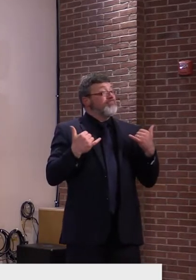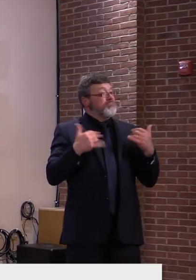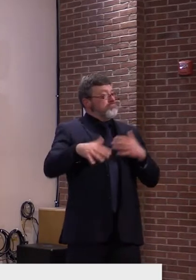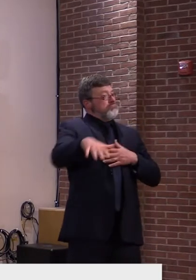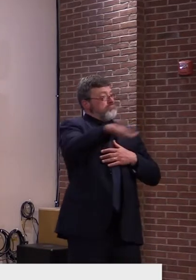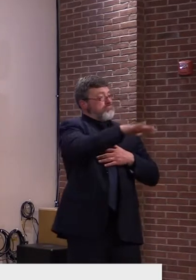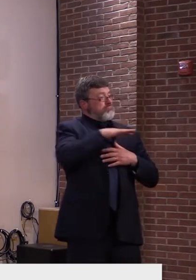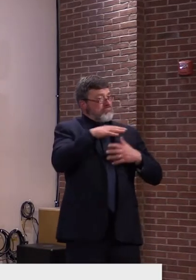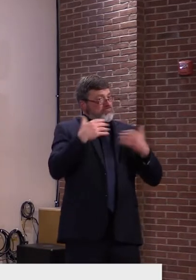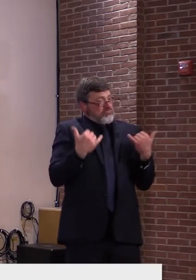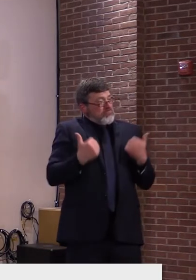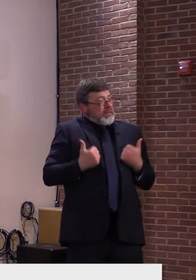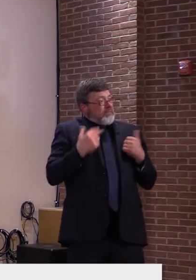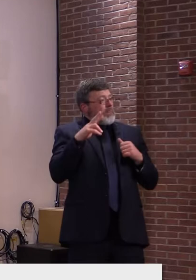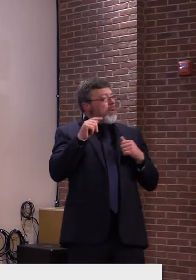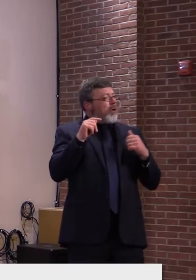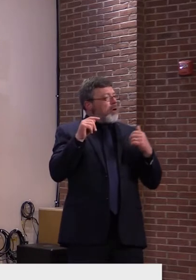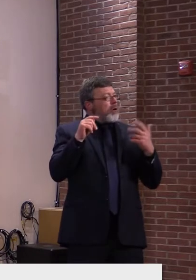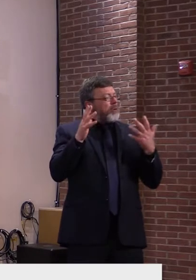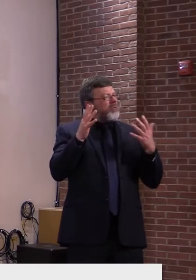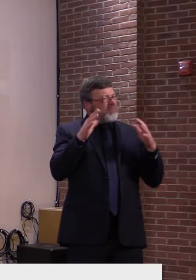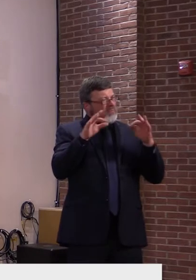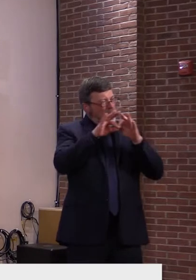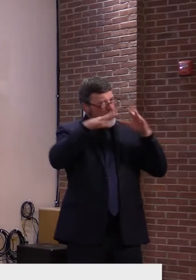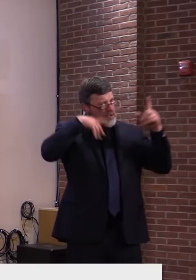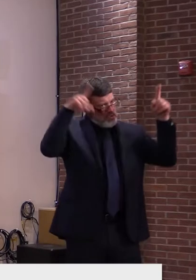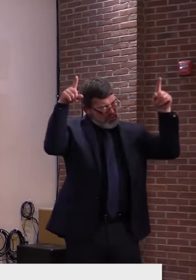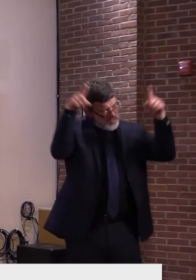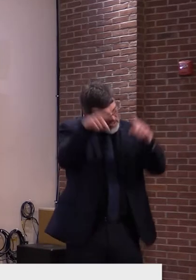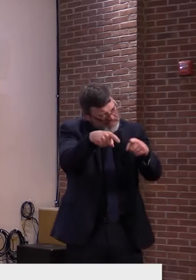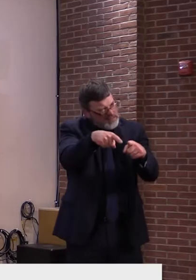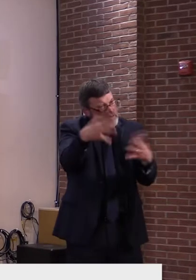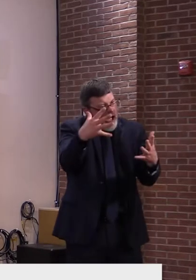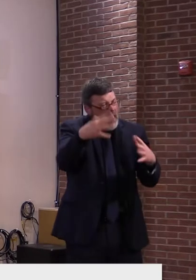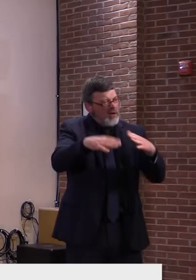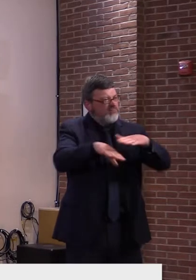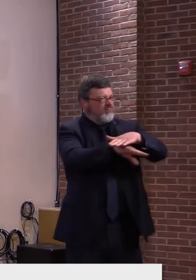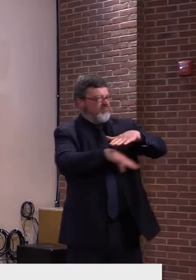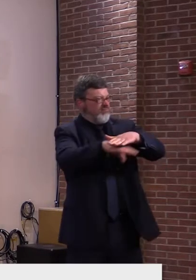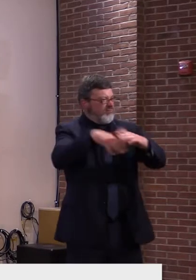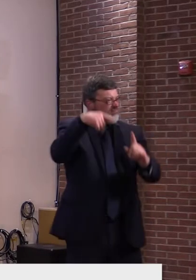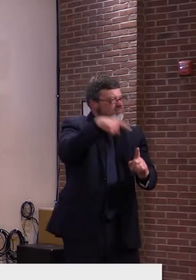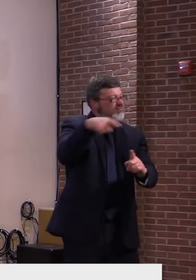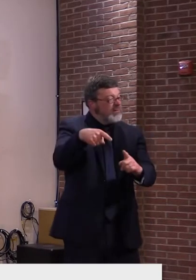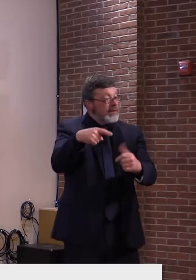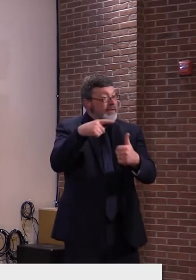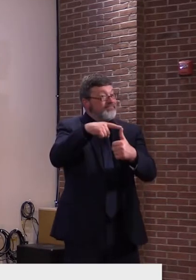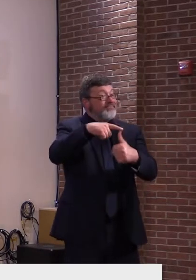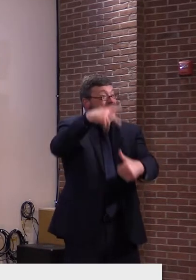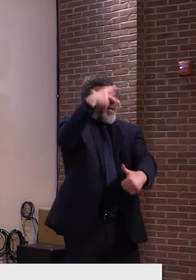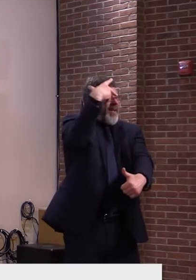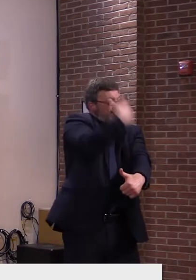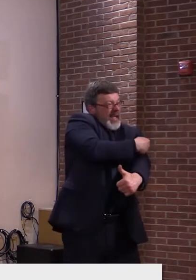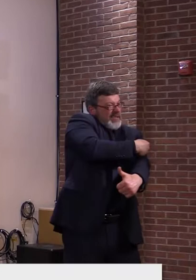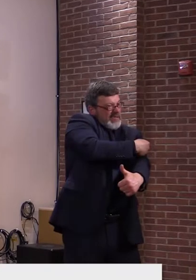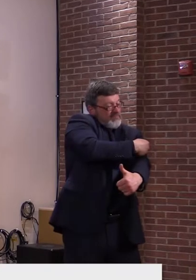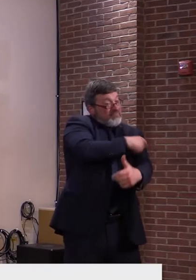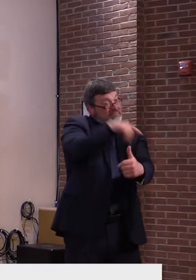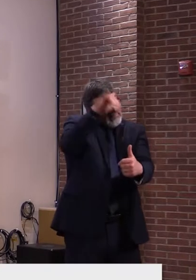to the very basics. Be vaccinated and up to date, meaning at least one